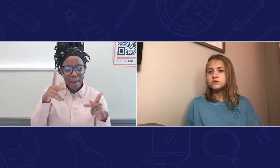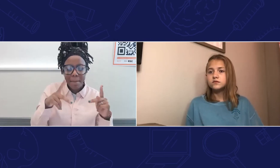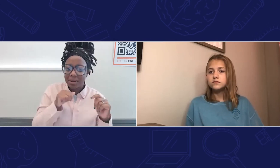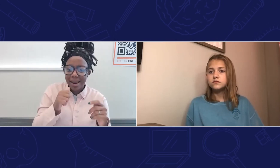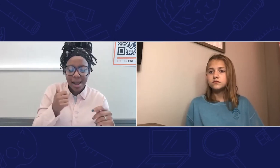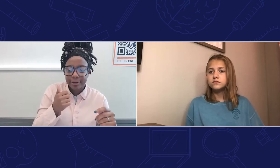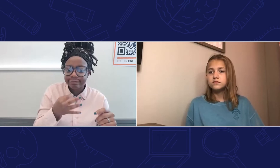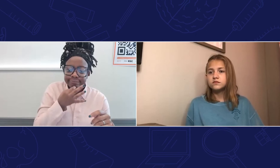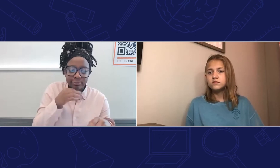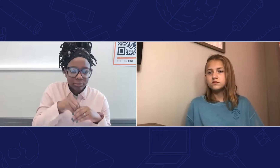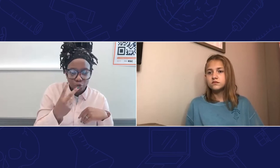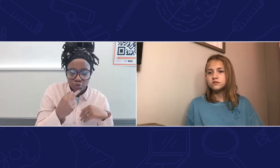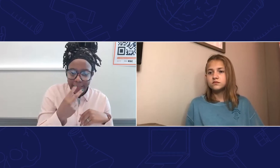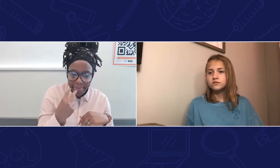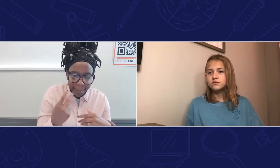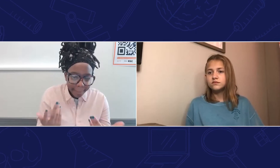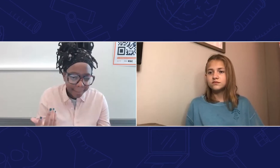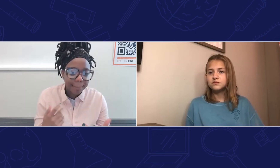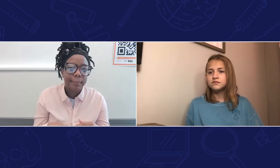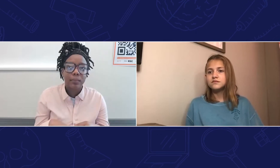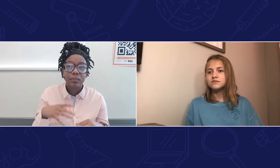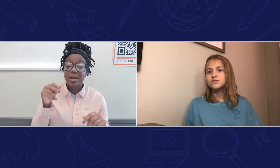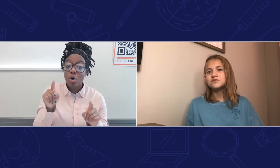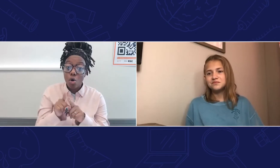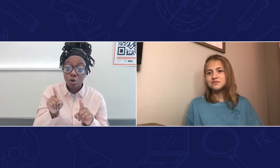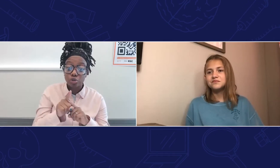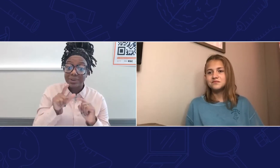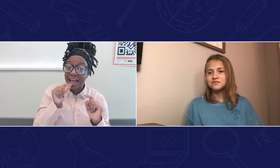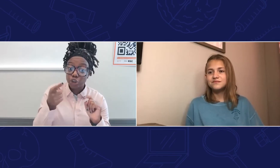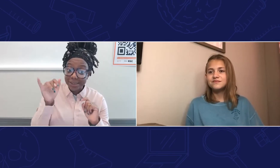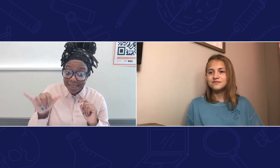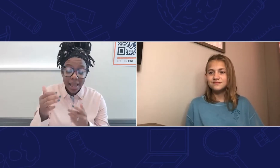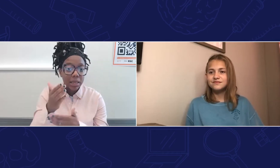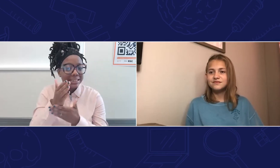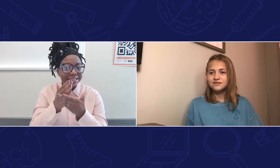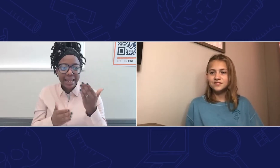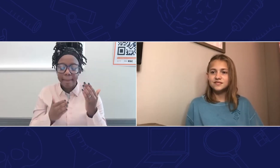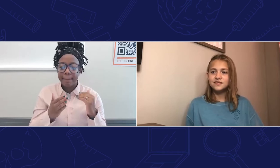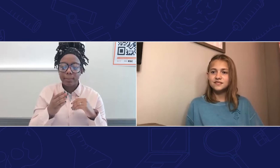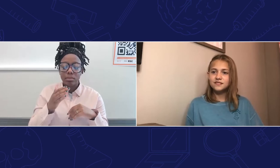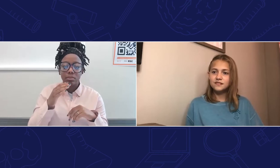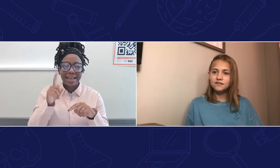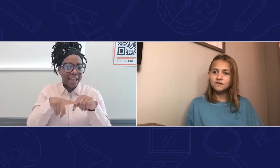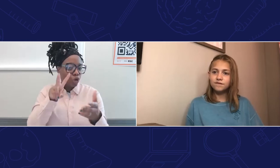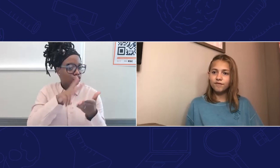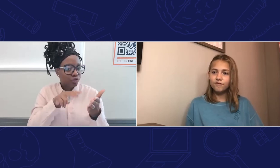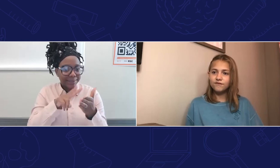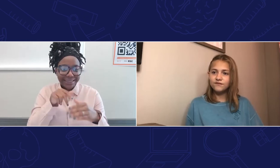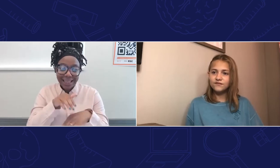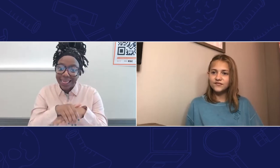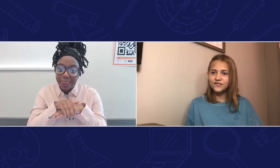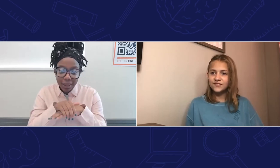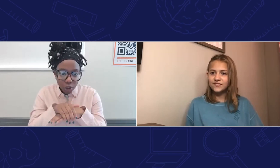So I understand why some people aren't masters at lip reading. Also, not only that, some deaf people also struggle